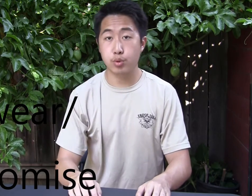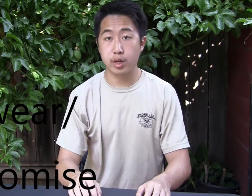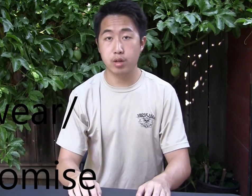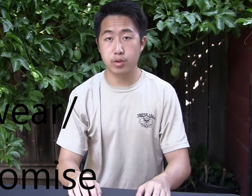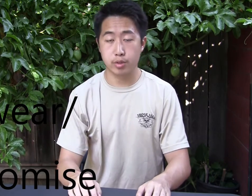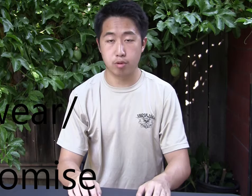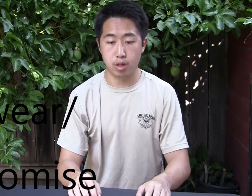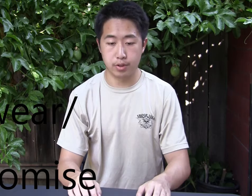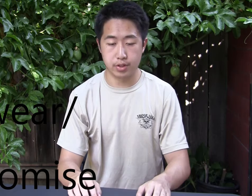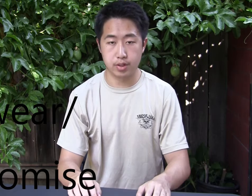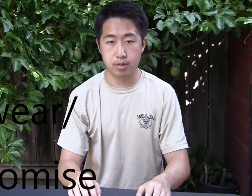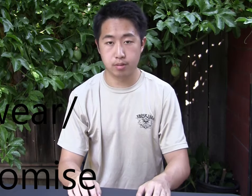Swear or to promise.